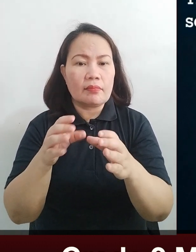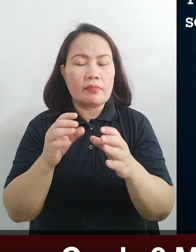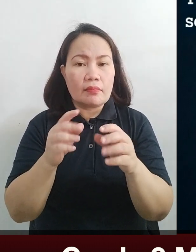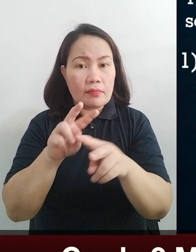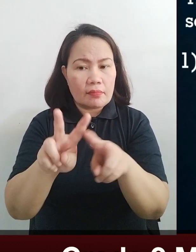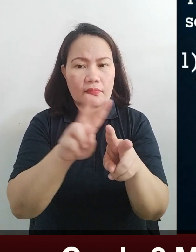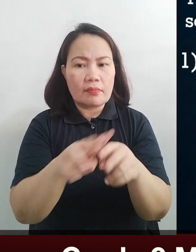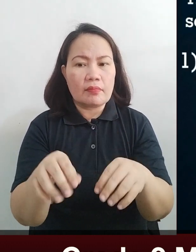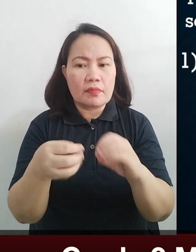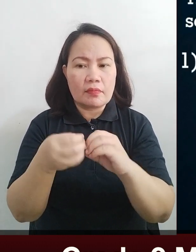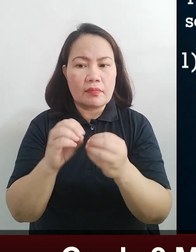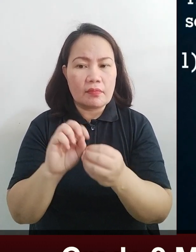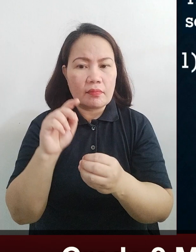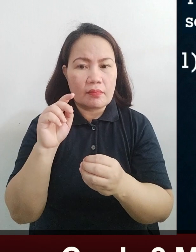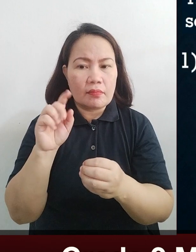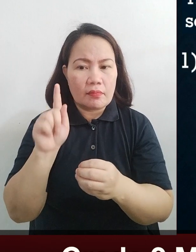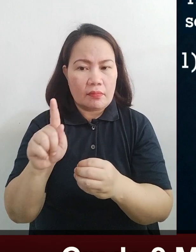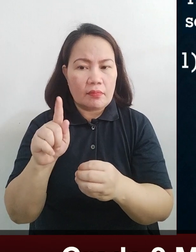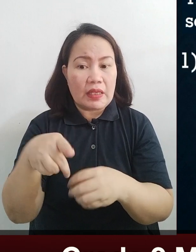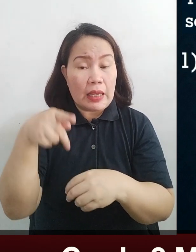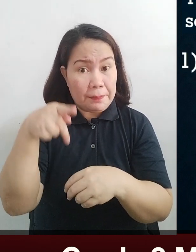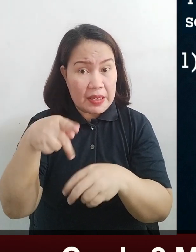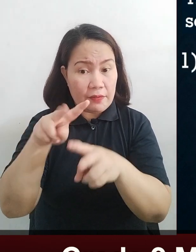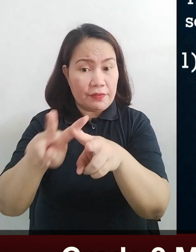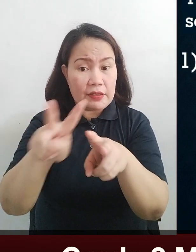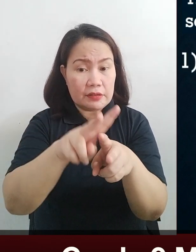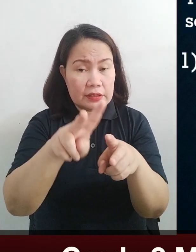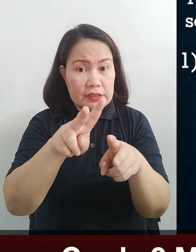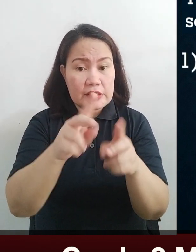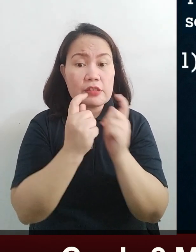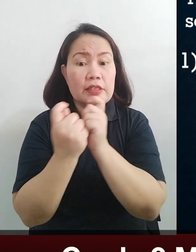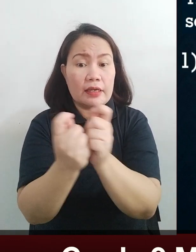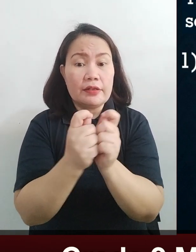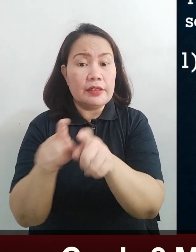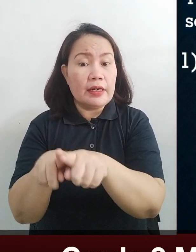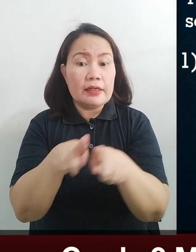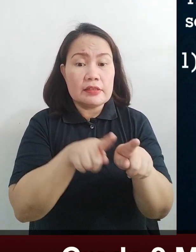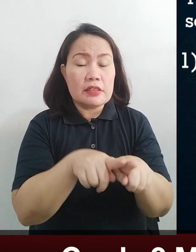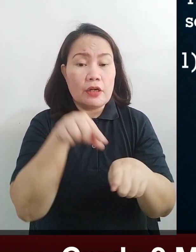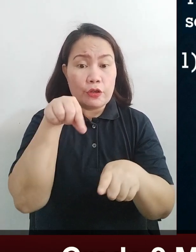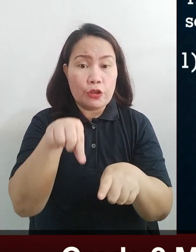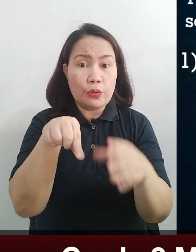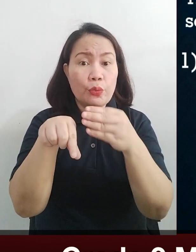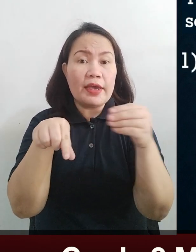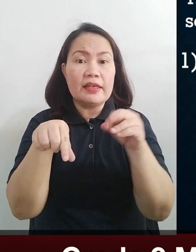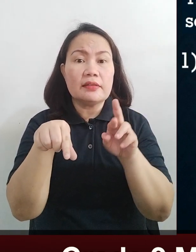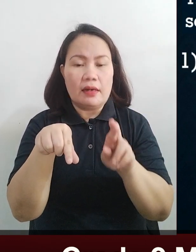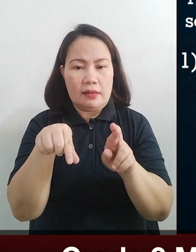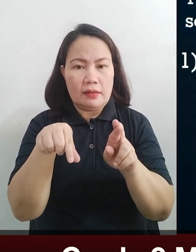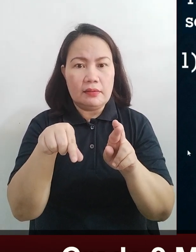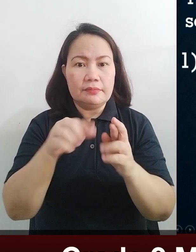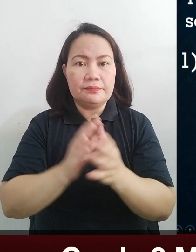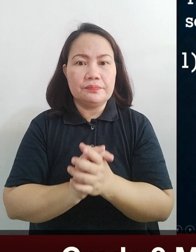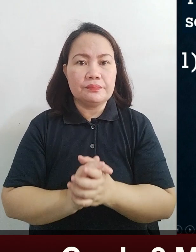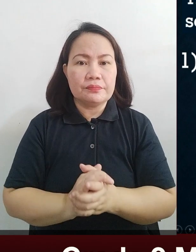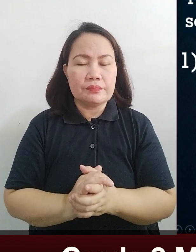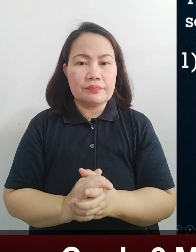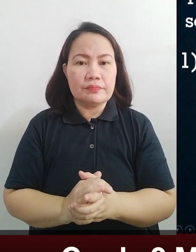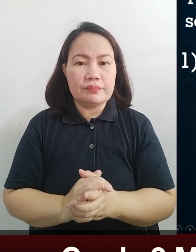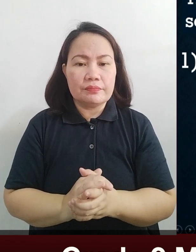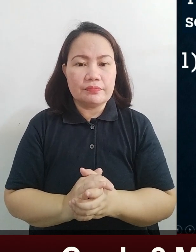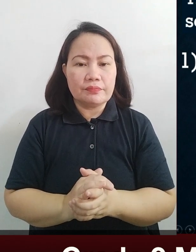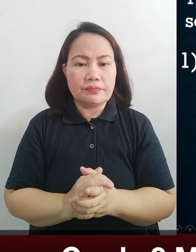variation. Number 1, P varies jointly as Q and R. So, meron naman tayong makikita